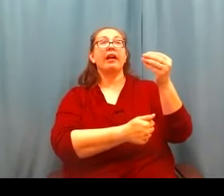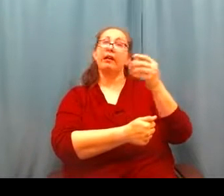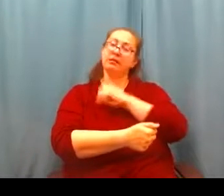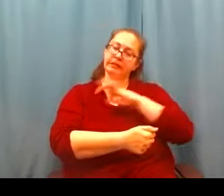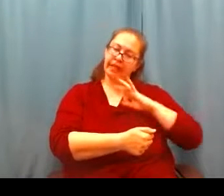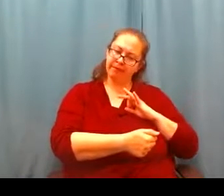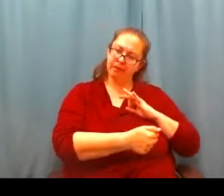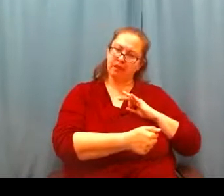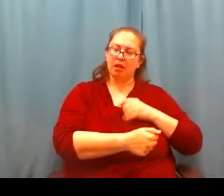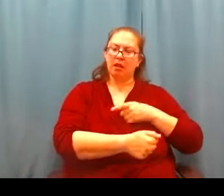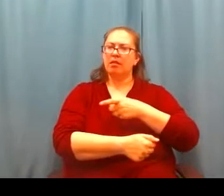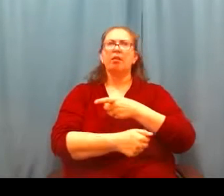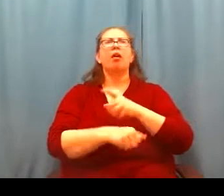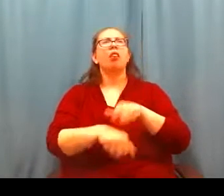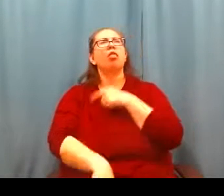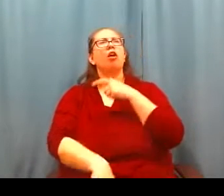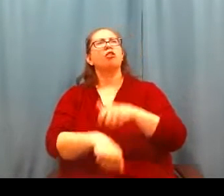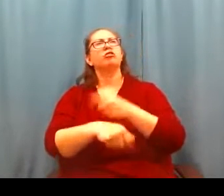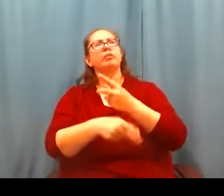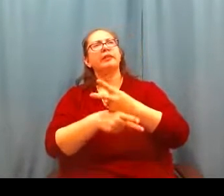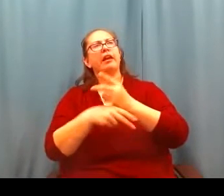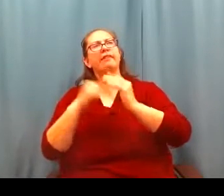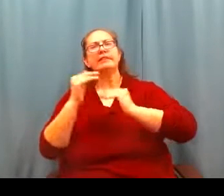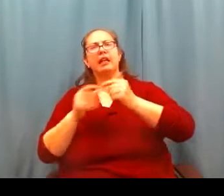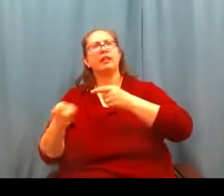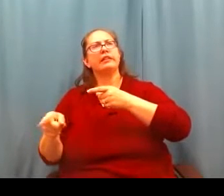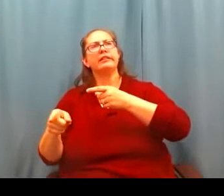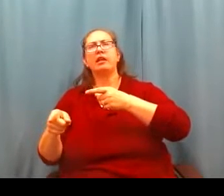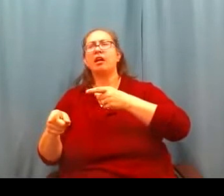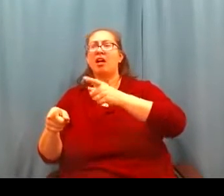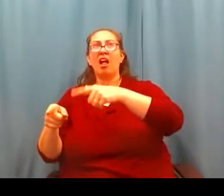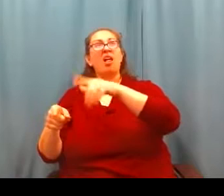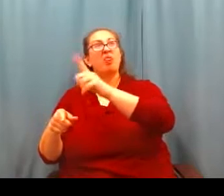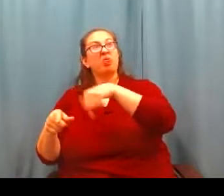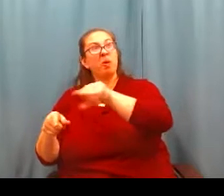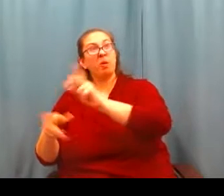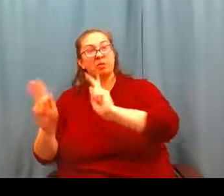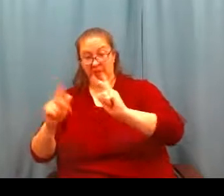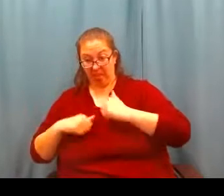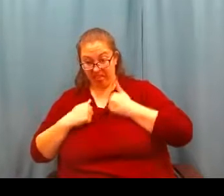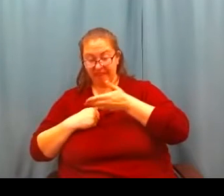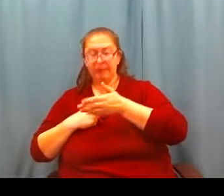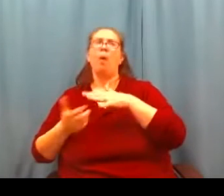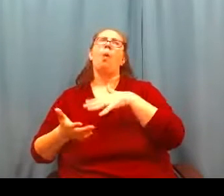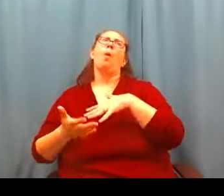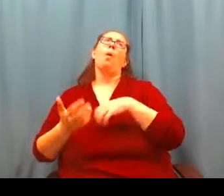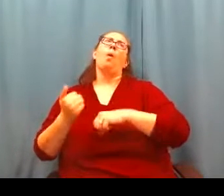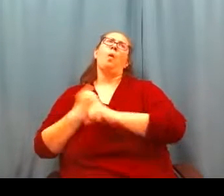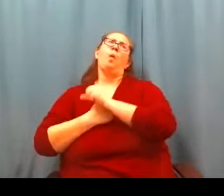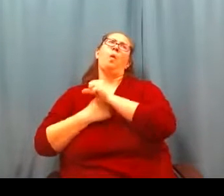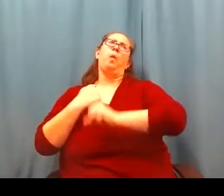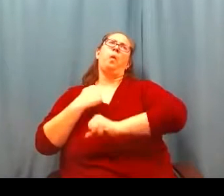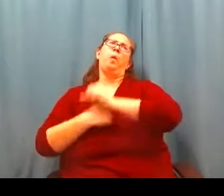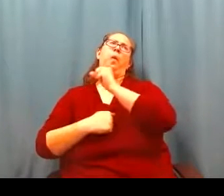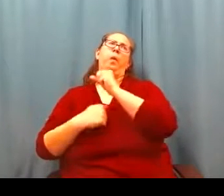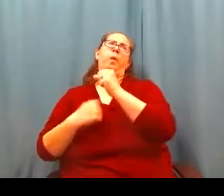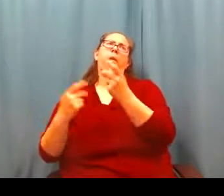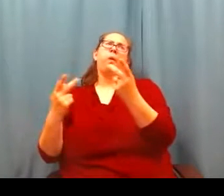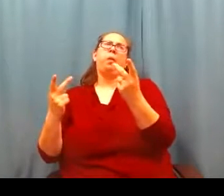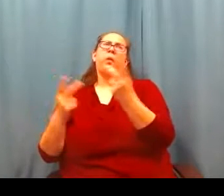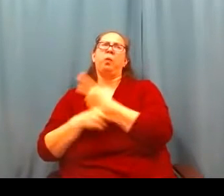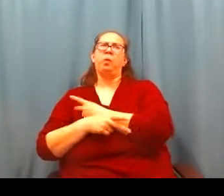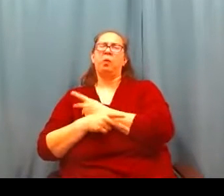long-term care facilities care for very vulnerable population, so the elderly who are more at risk for experiencing more